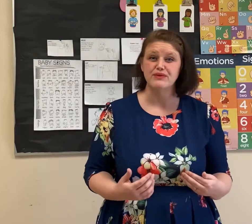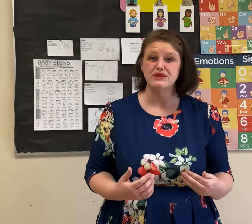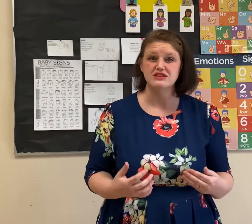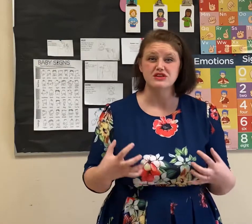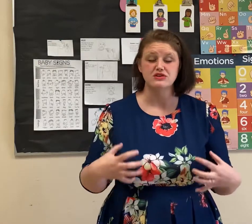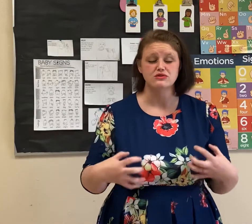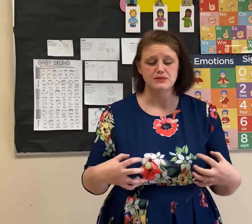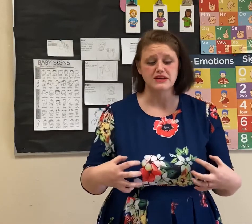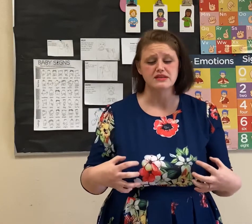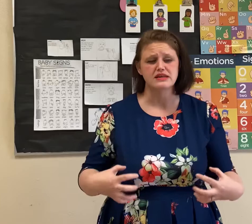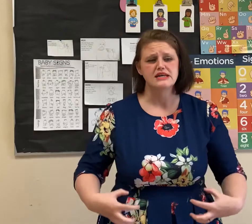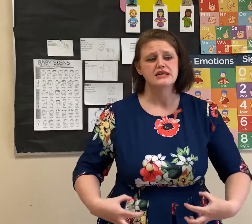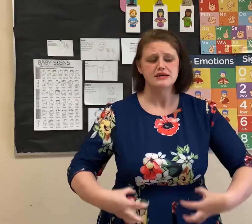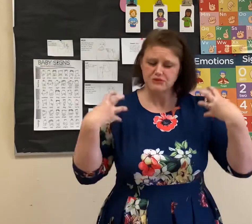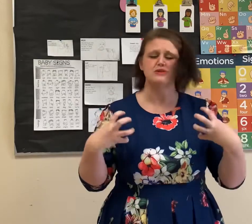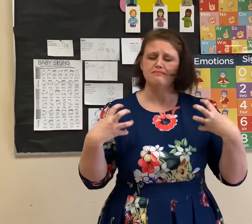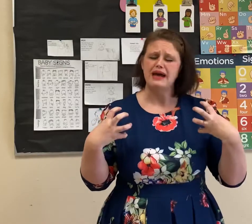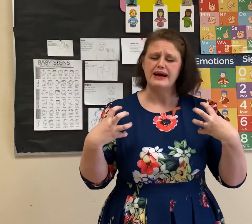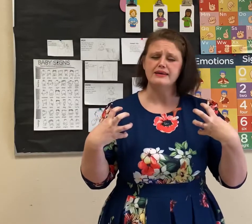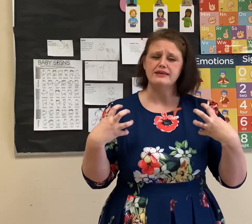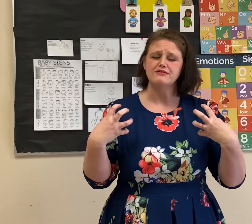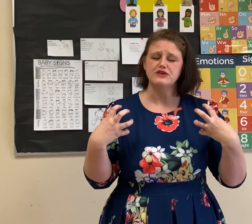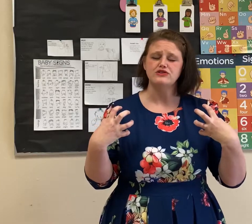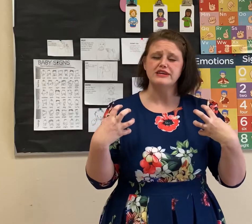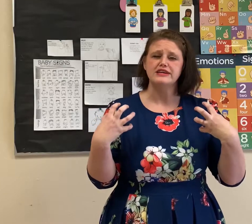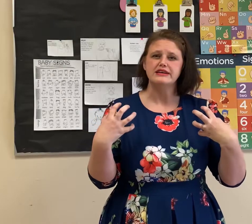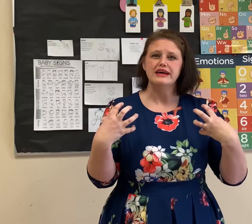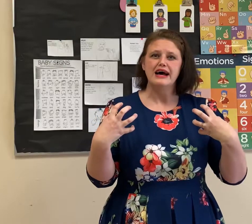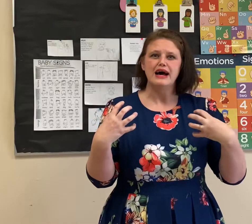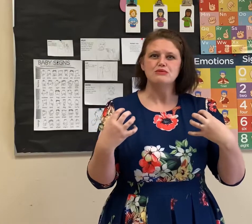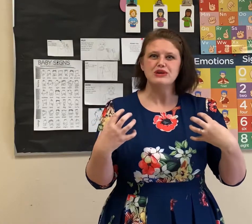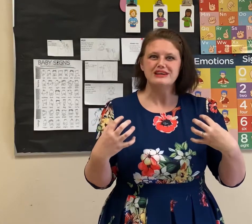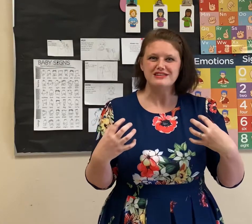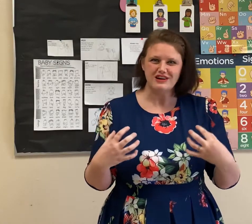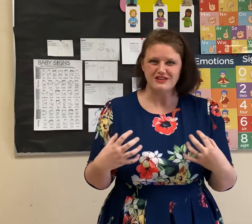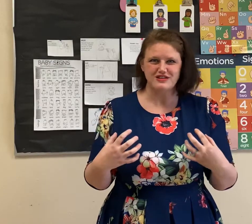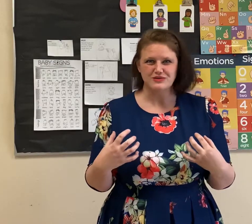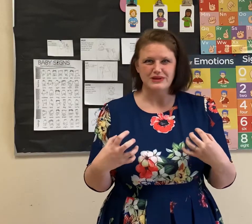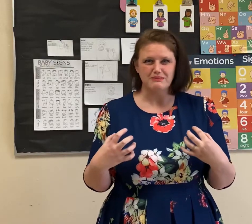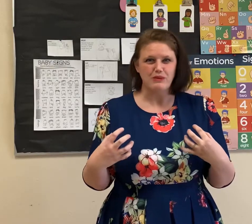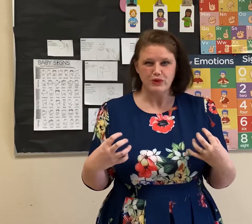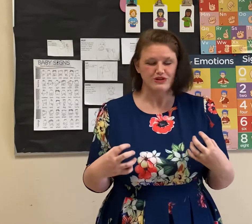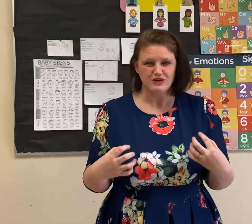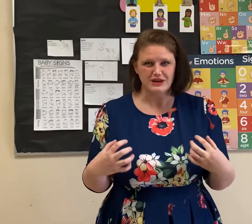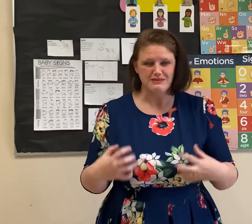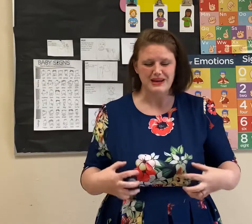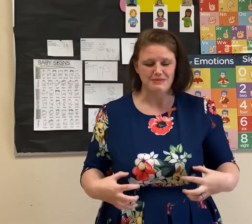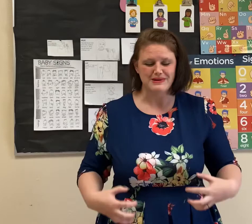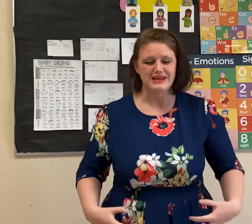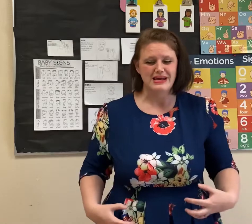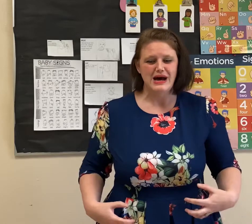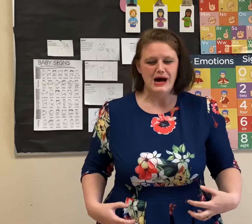to use because I'm just mad and frustrated and I'm trying to talk to you and my words aren't coming out, but I'm mad